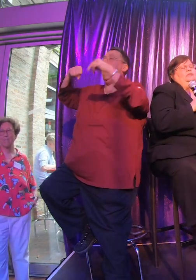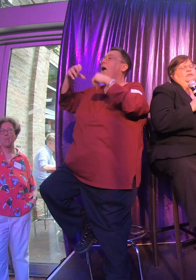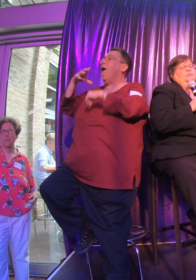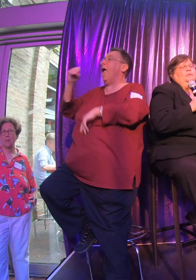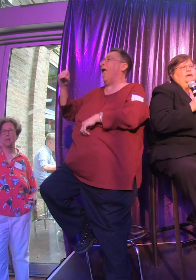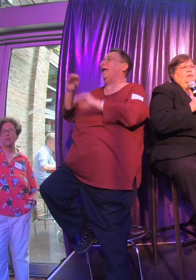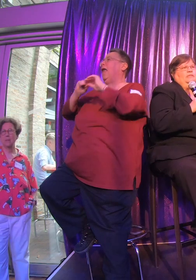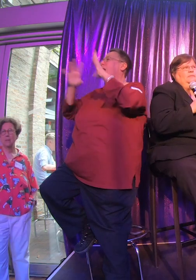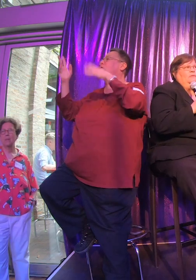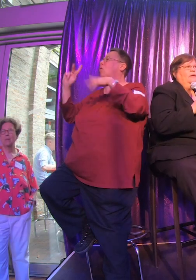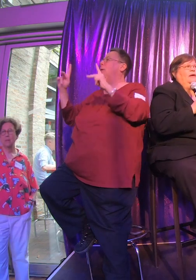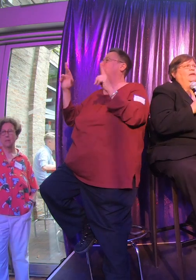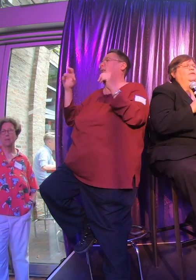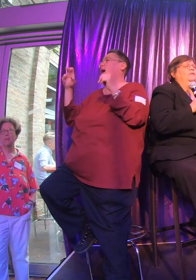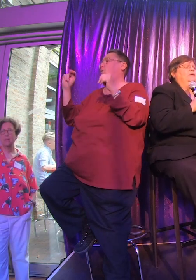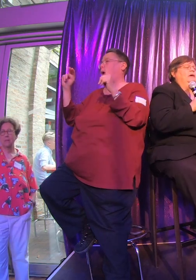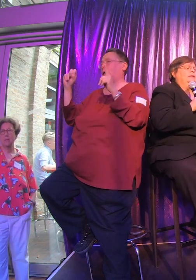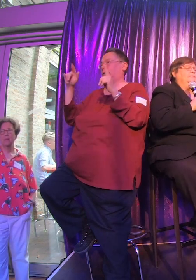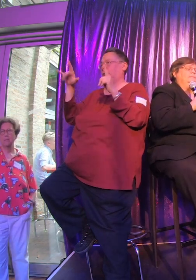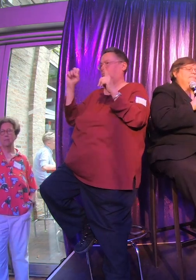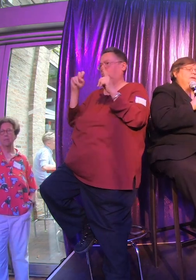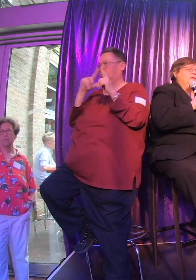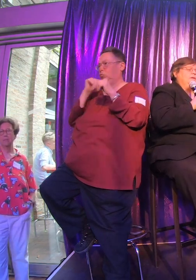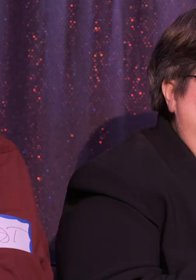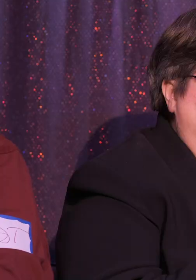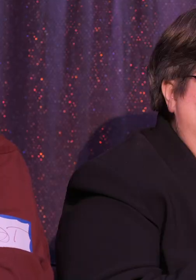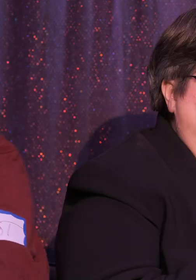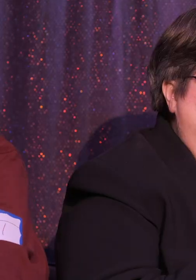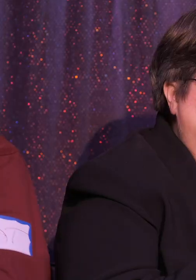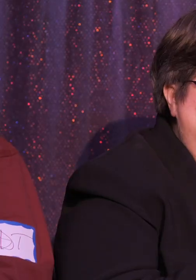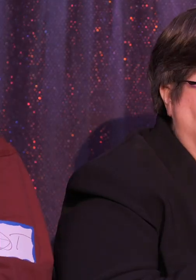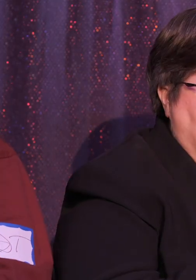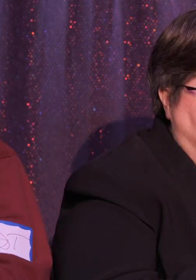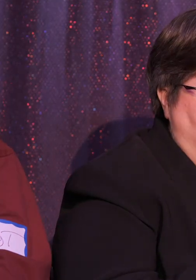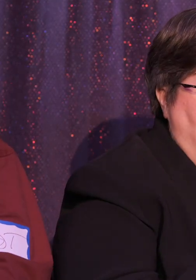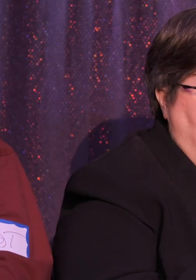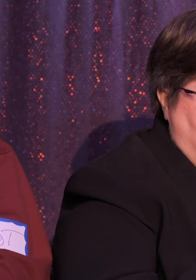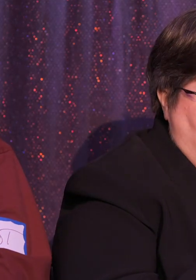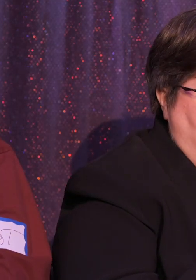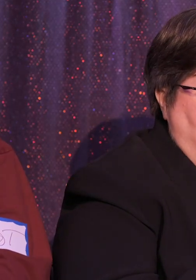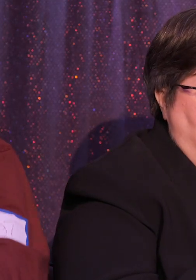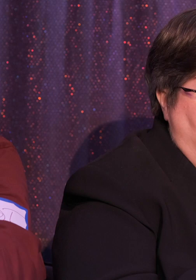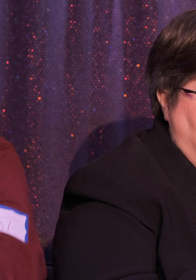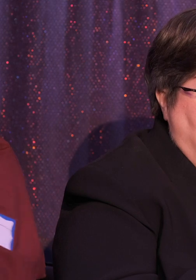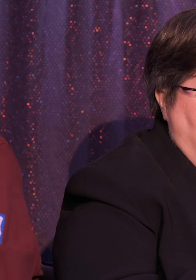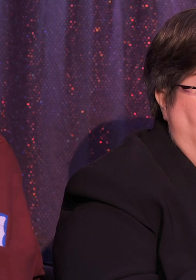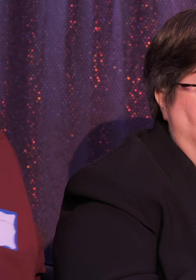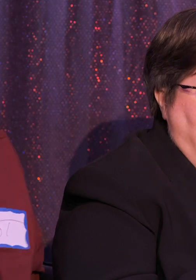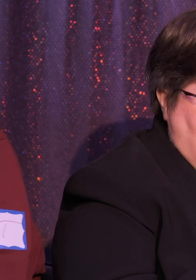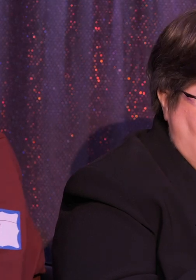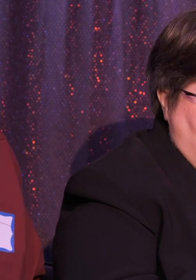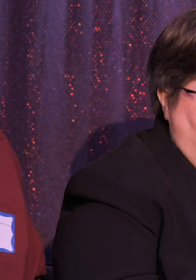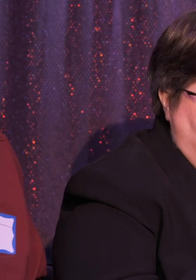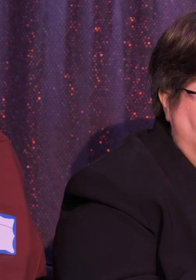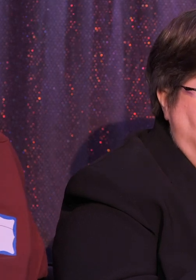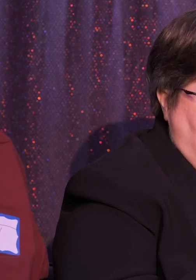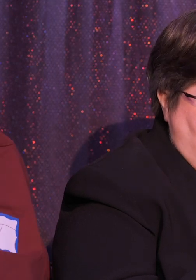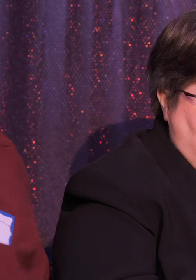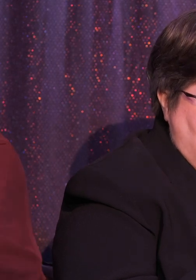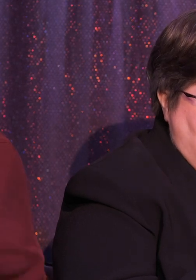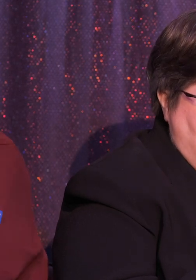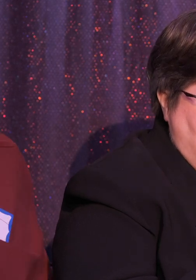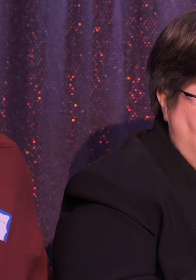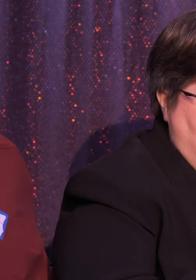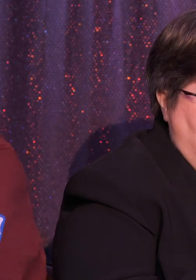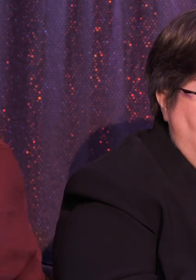And obviously there's people like Ron Sable who are not here. You cannot separate history from the moments that help make it, the good and the bad